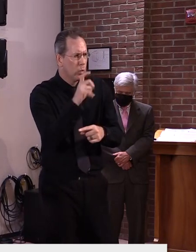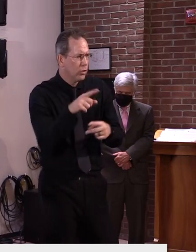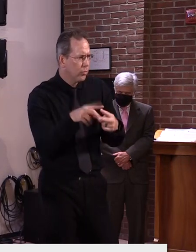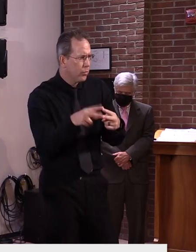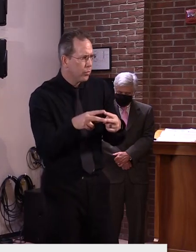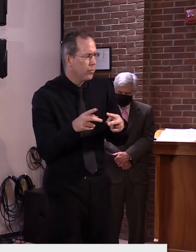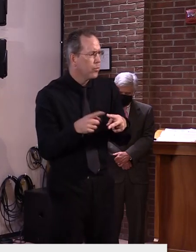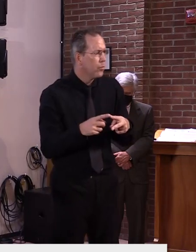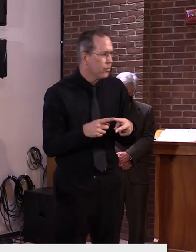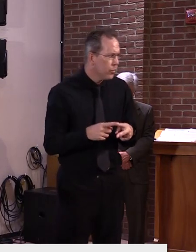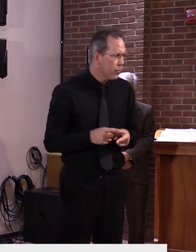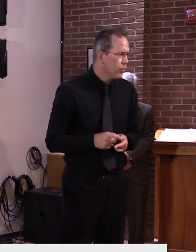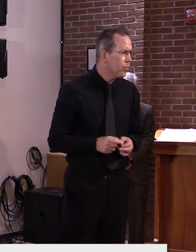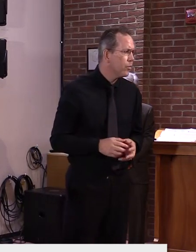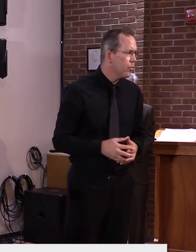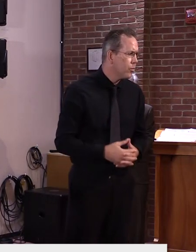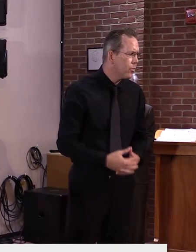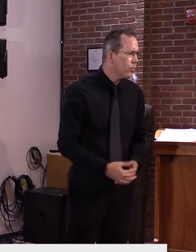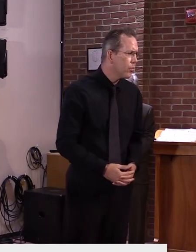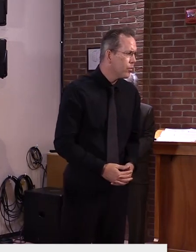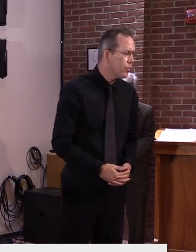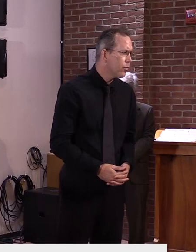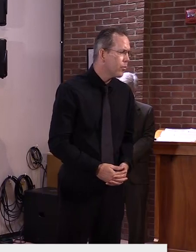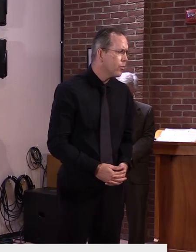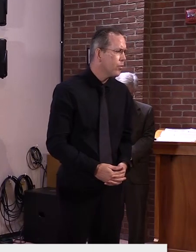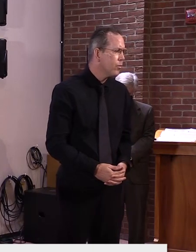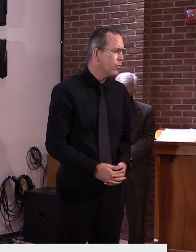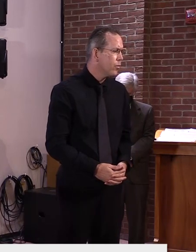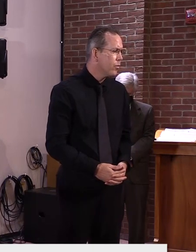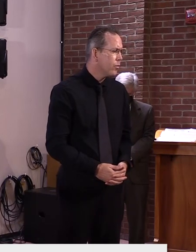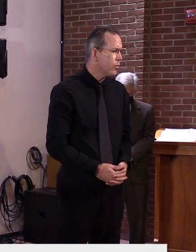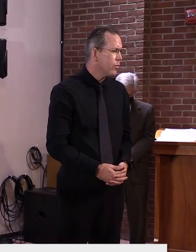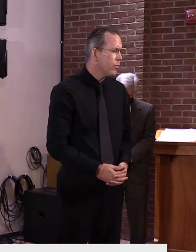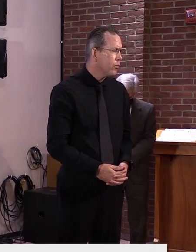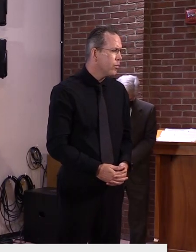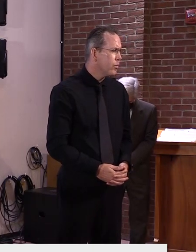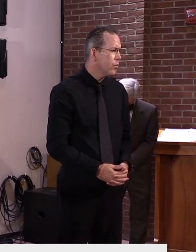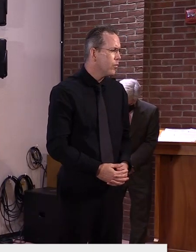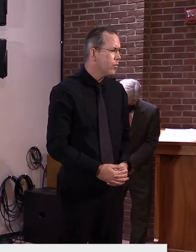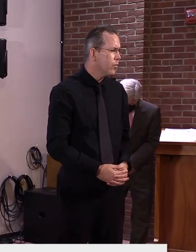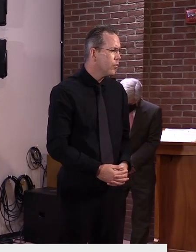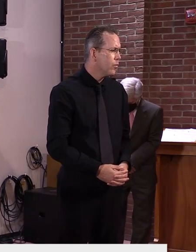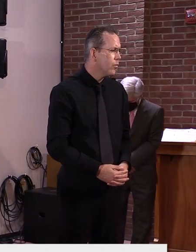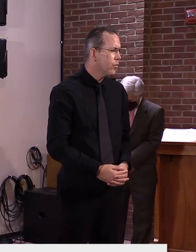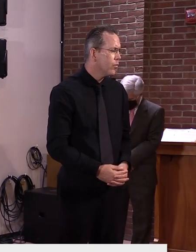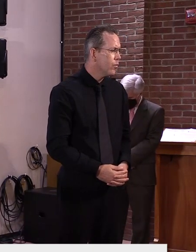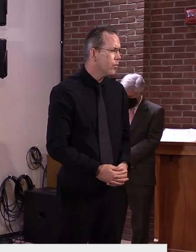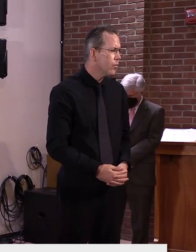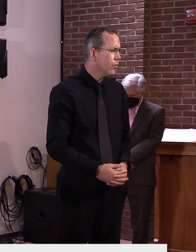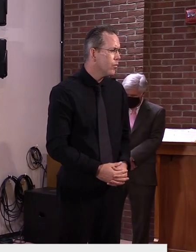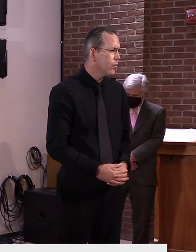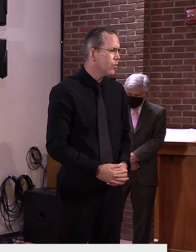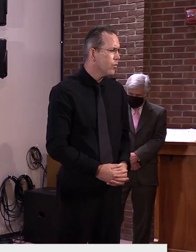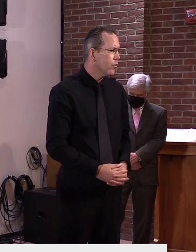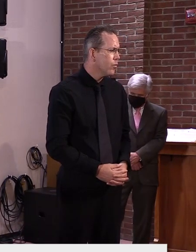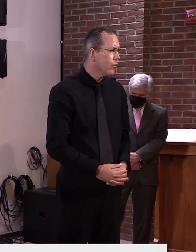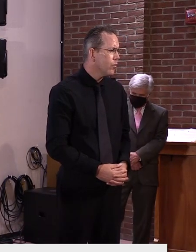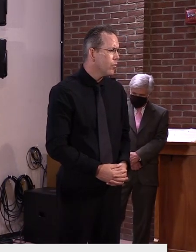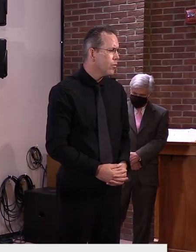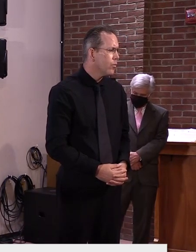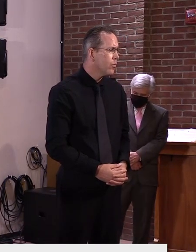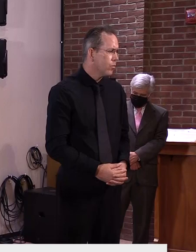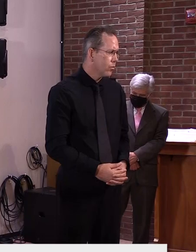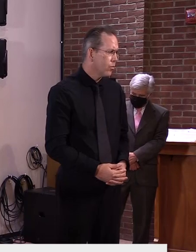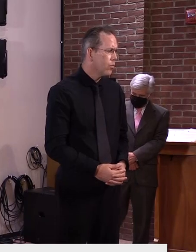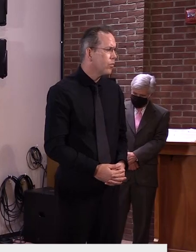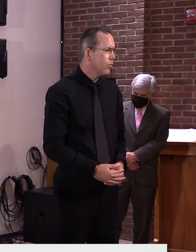of Vermont parents in response to the pandemic requirements moving away from the public school system towards homeschooling